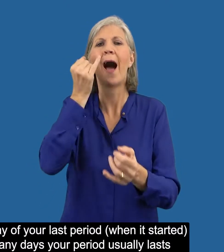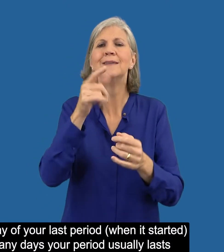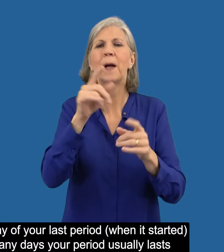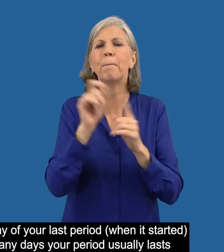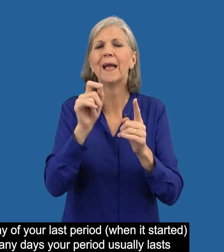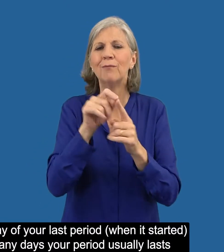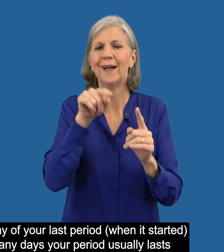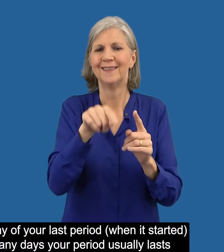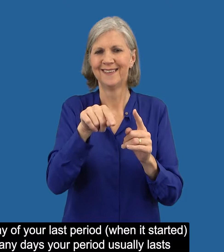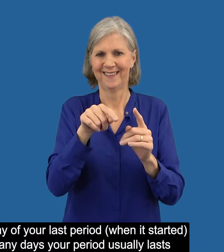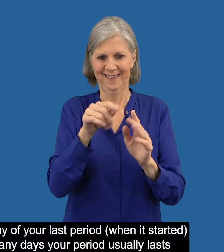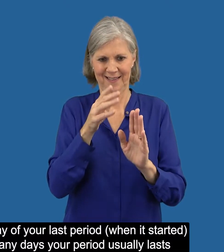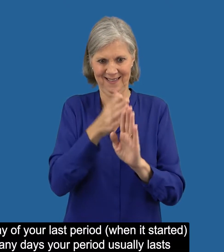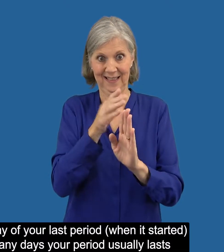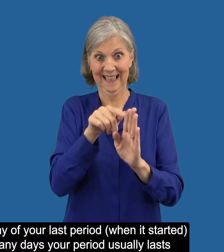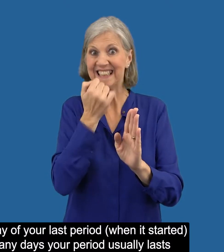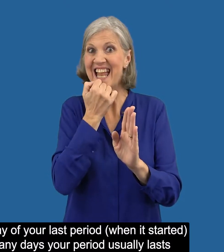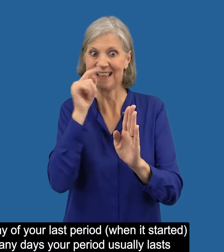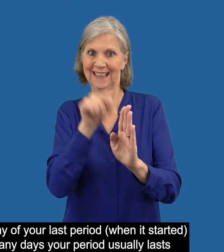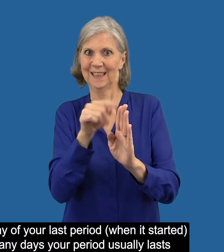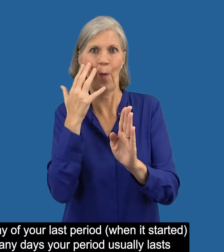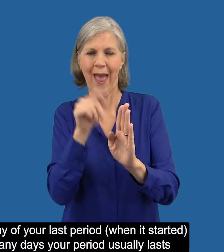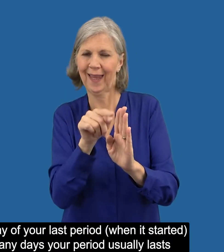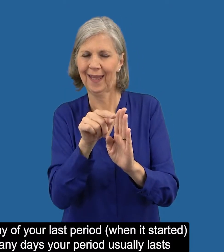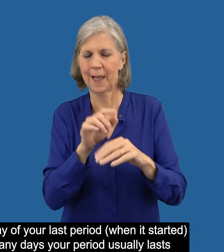The first day of your last period, when it started.